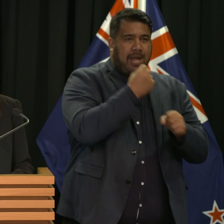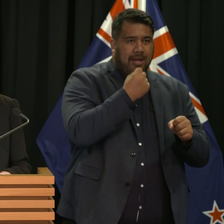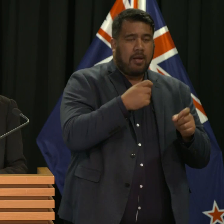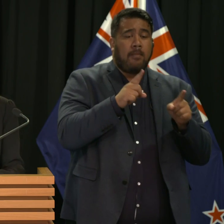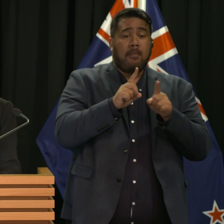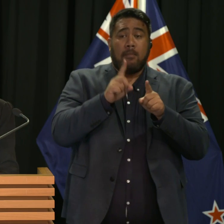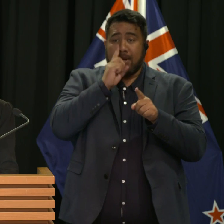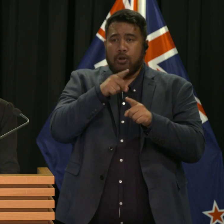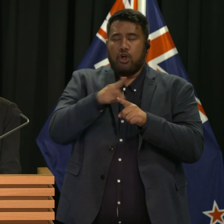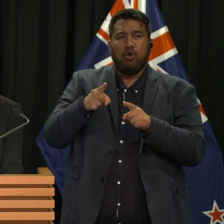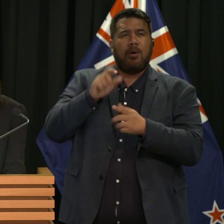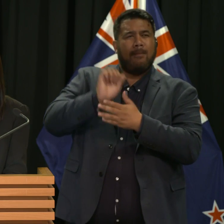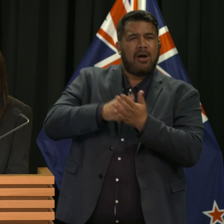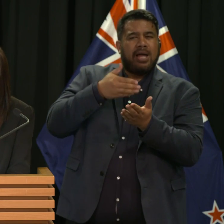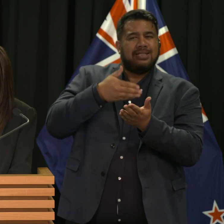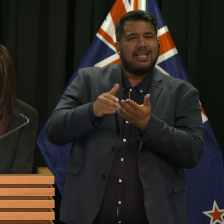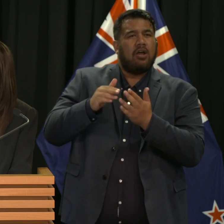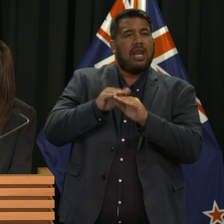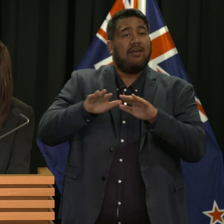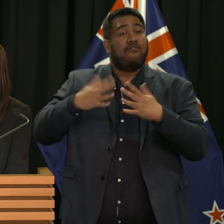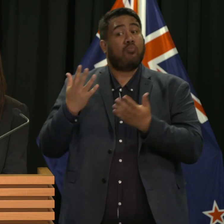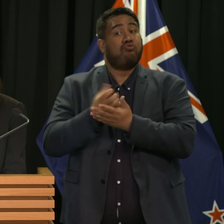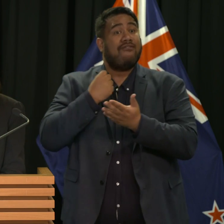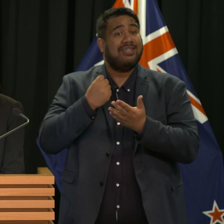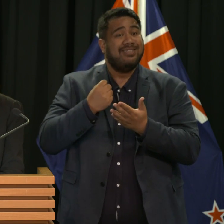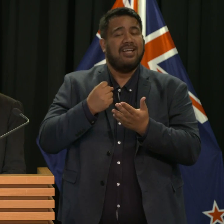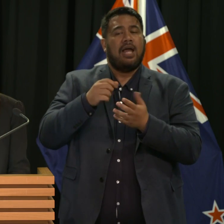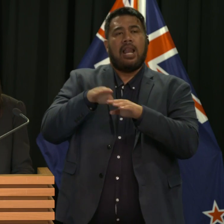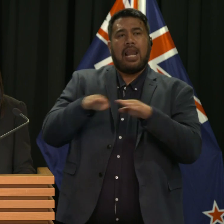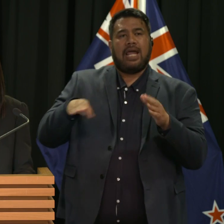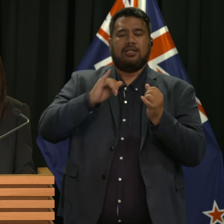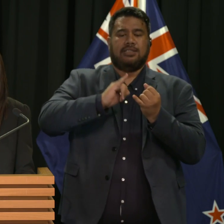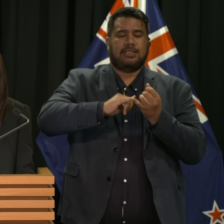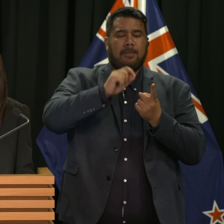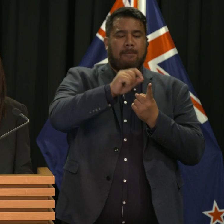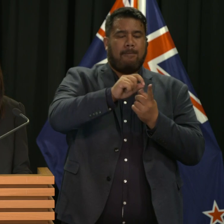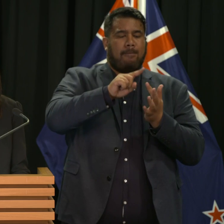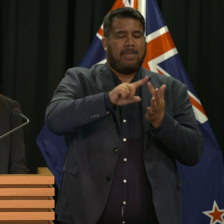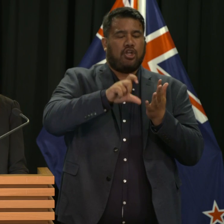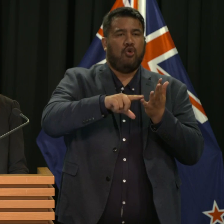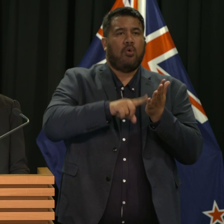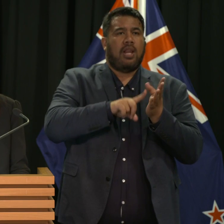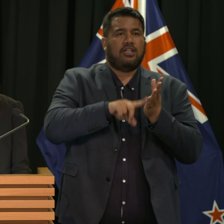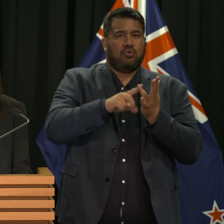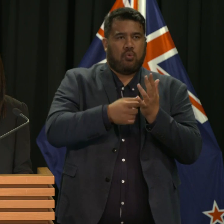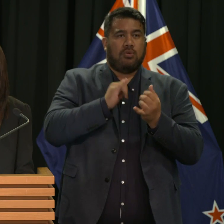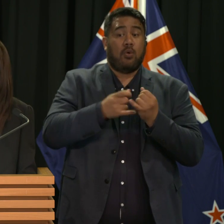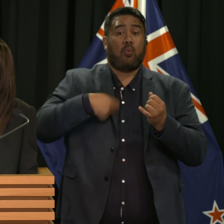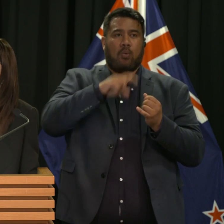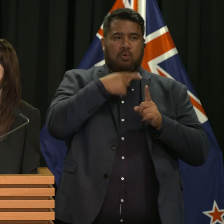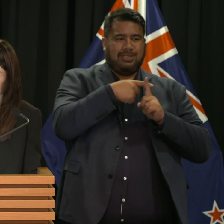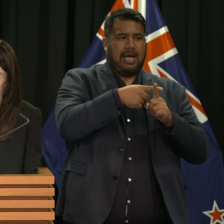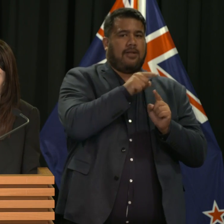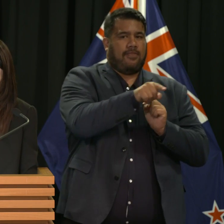again. We, as a coalition government, will work on targeting land bankers and land speculators, an element that